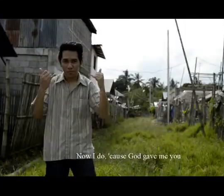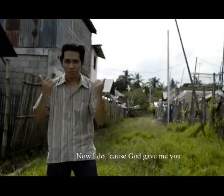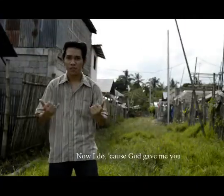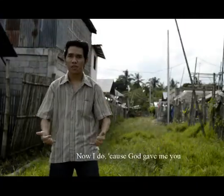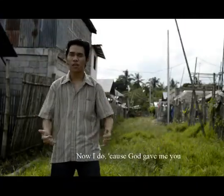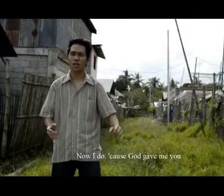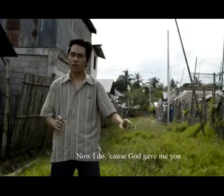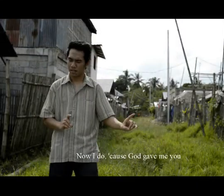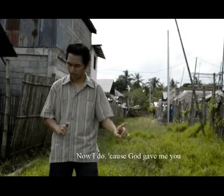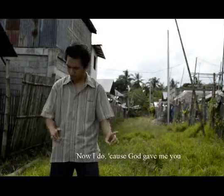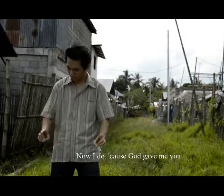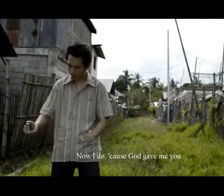now I do.